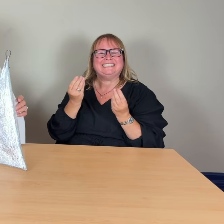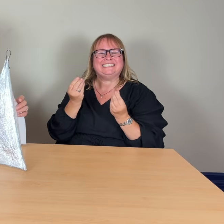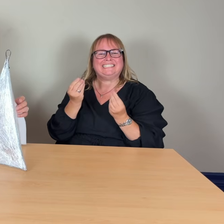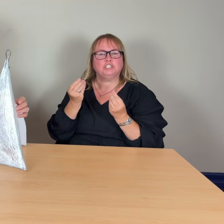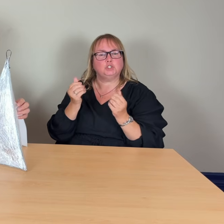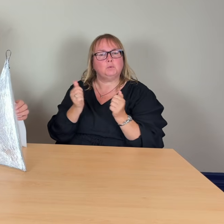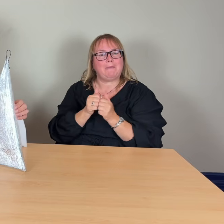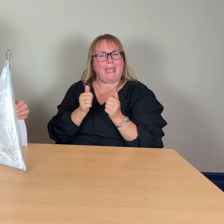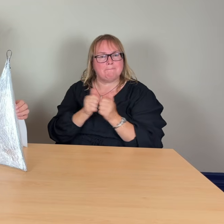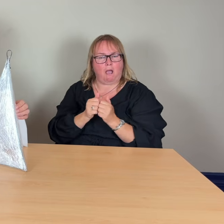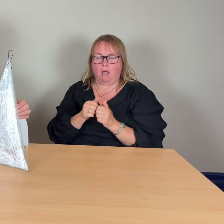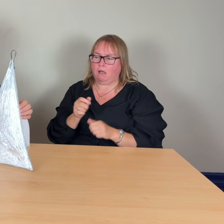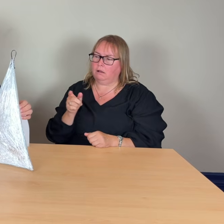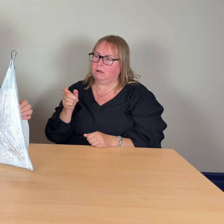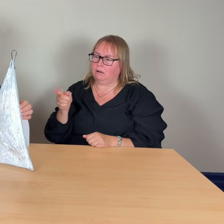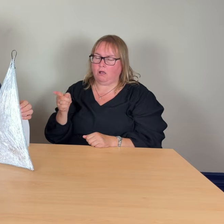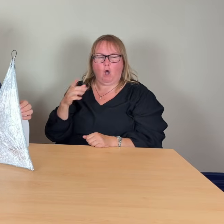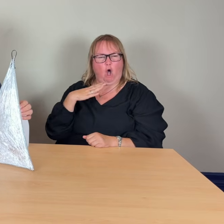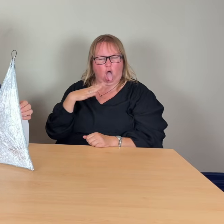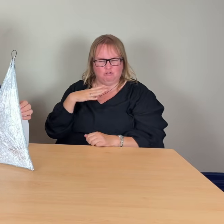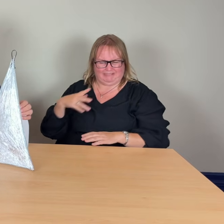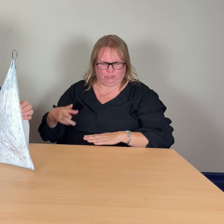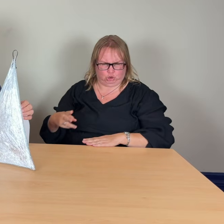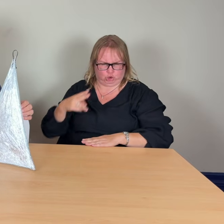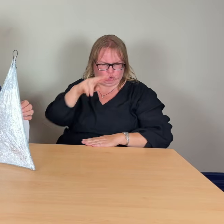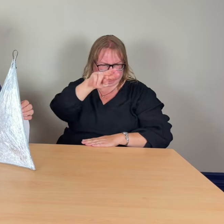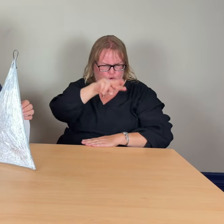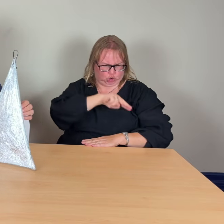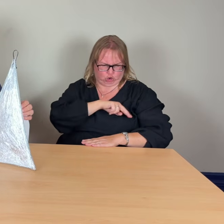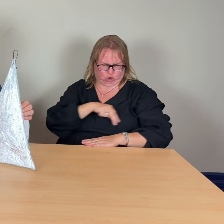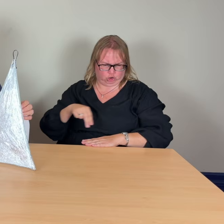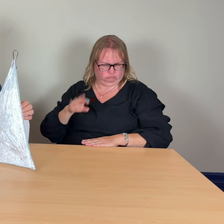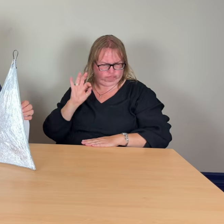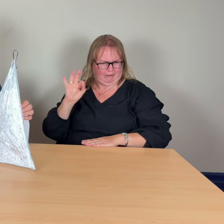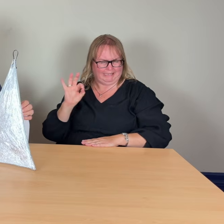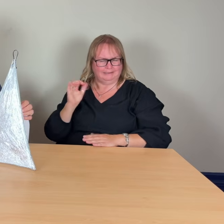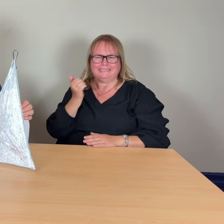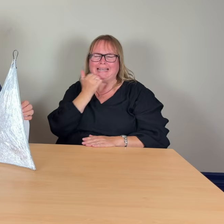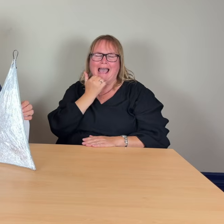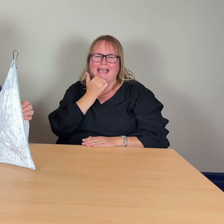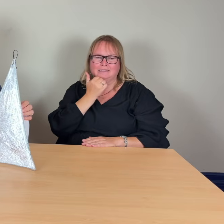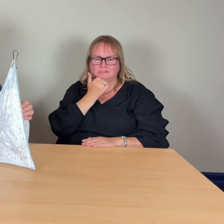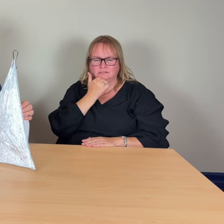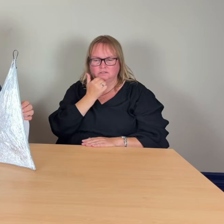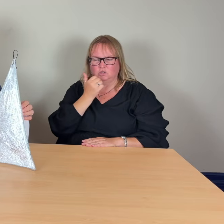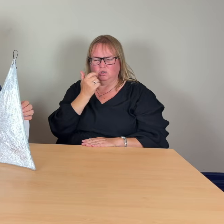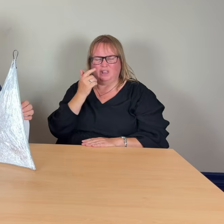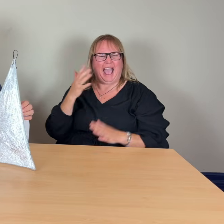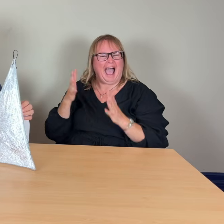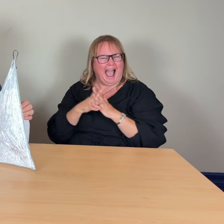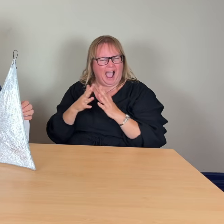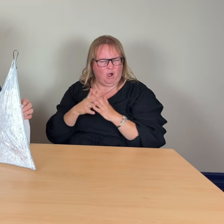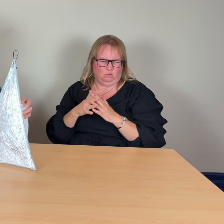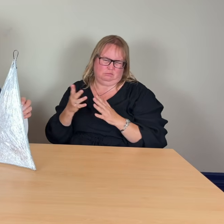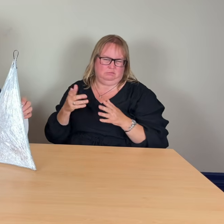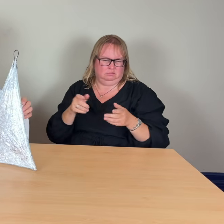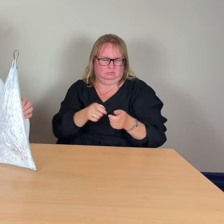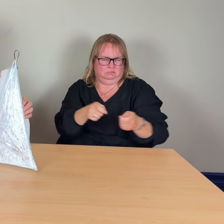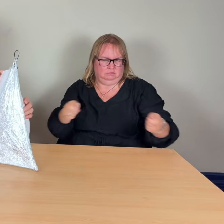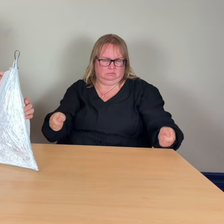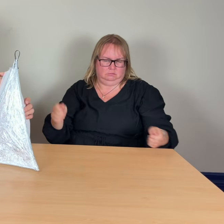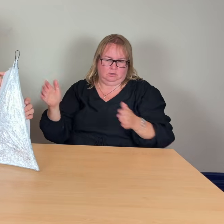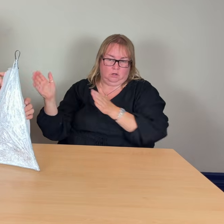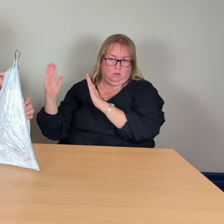size already, so you can lay your triangle onto the piece of tissue and then cut round your